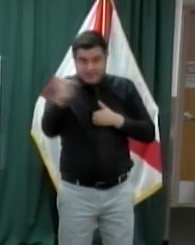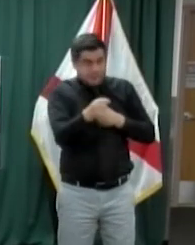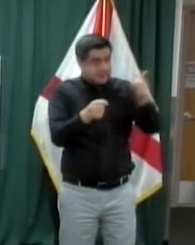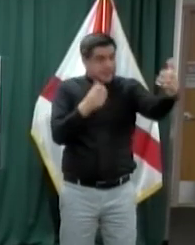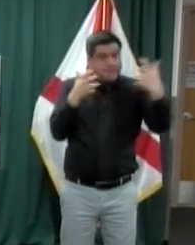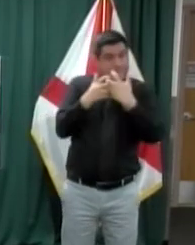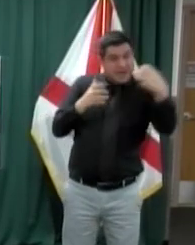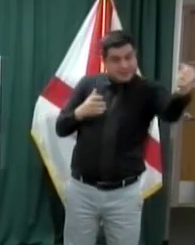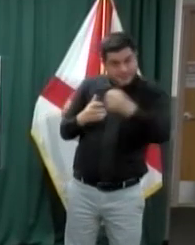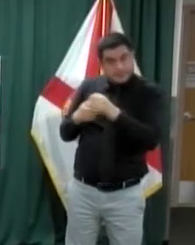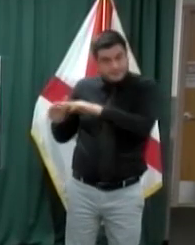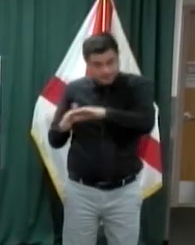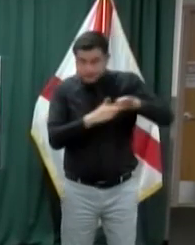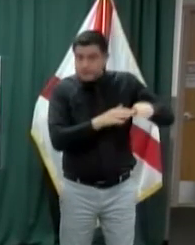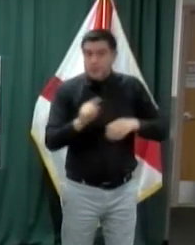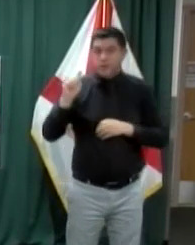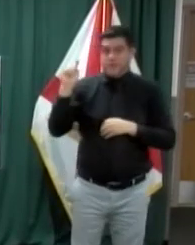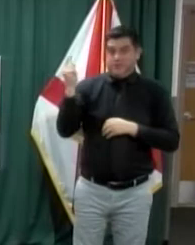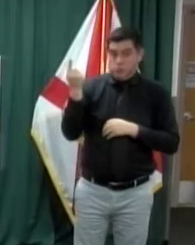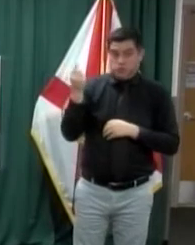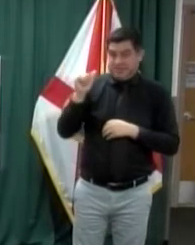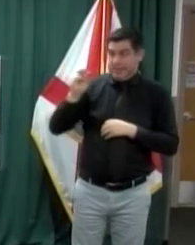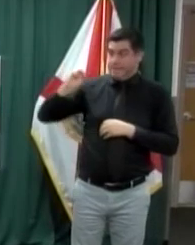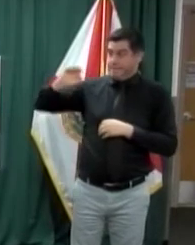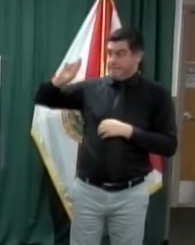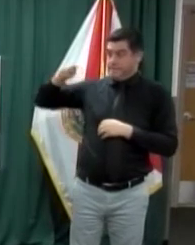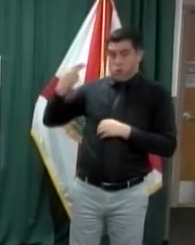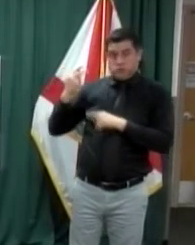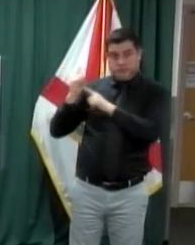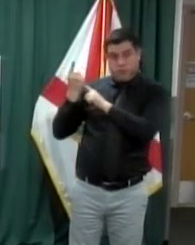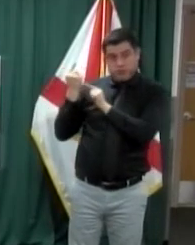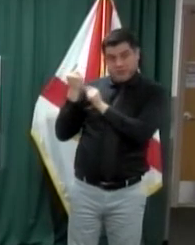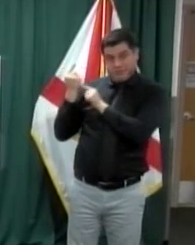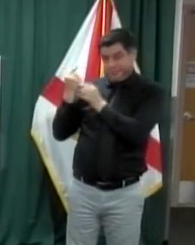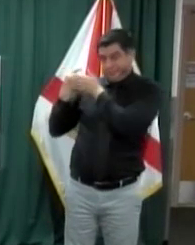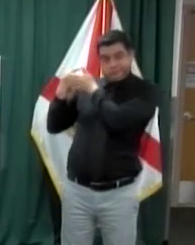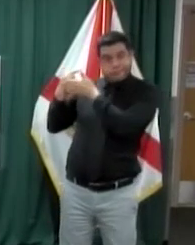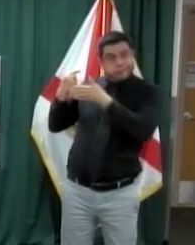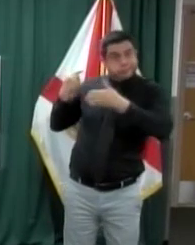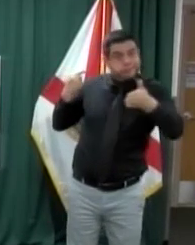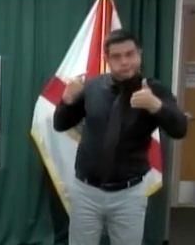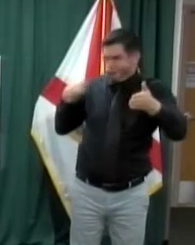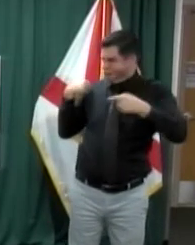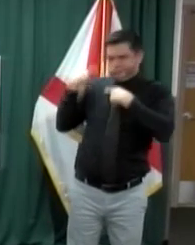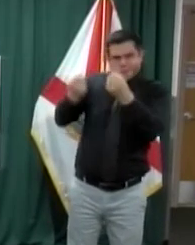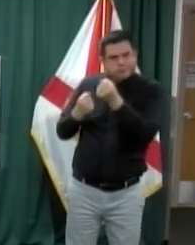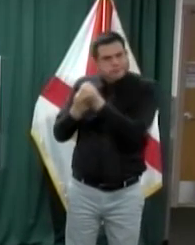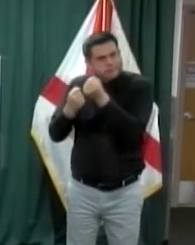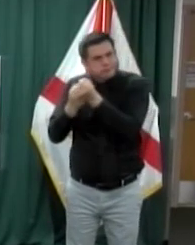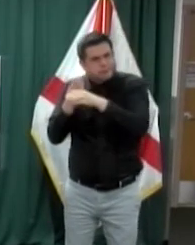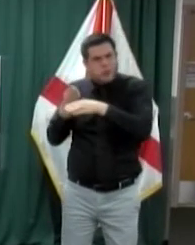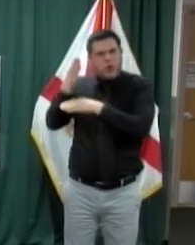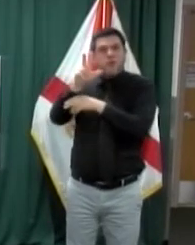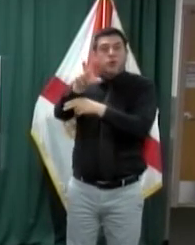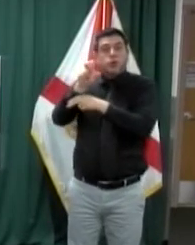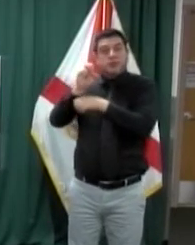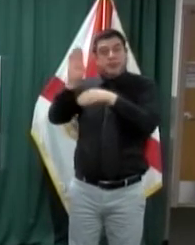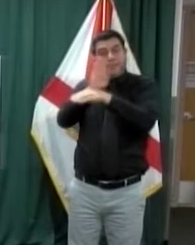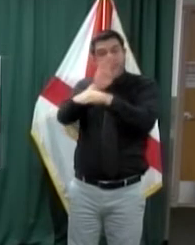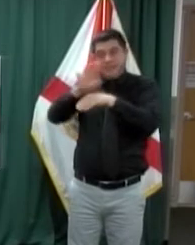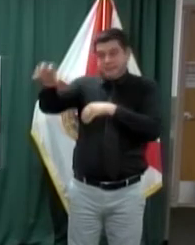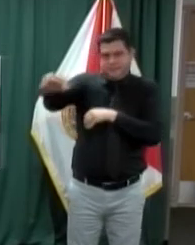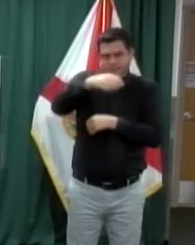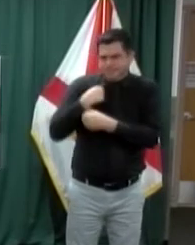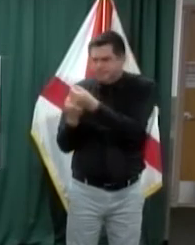already 300 additional businesses and expect that to increase in Seminole County. Specifically, I've